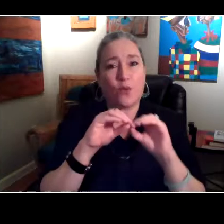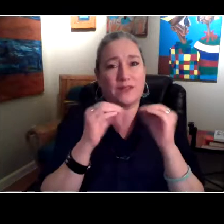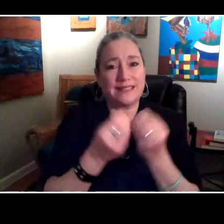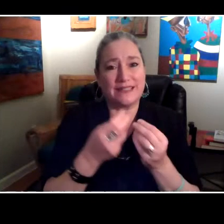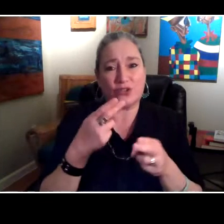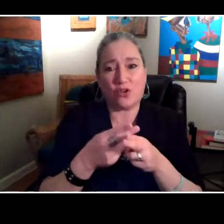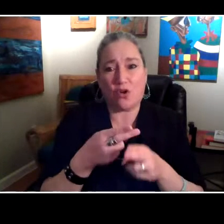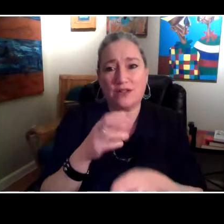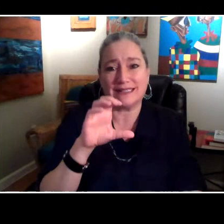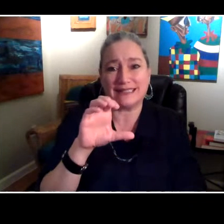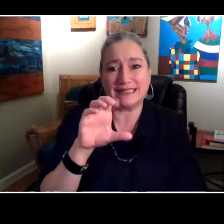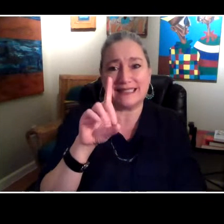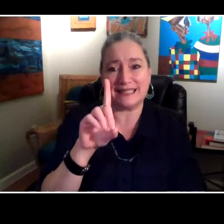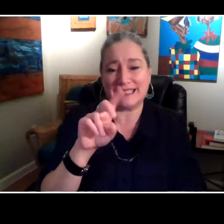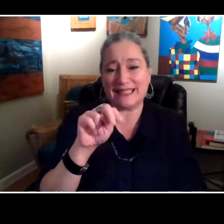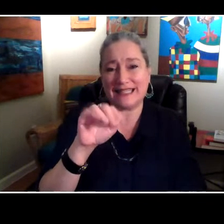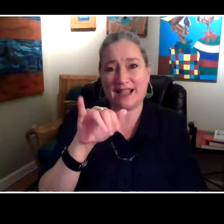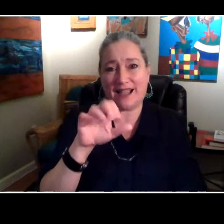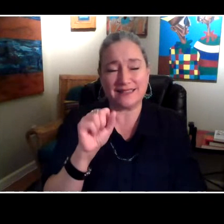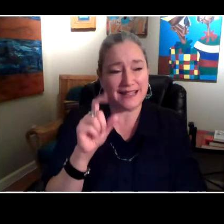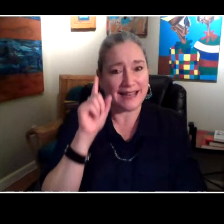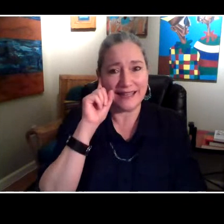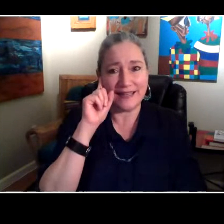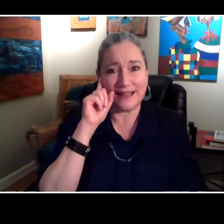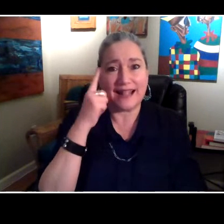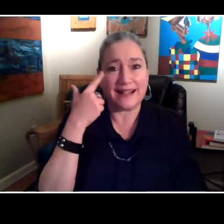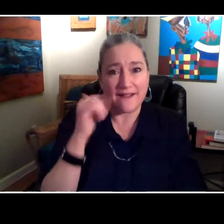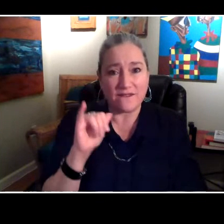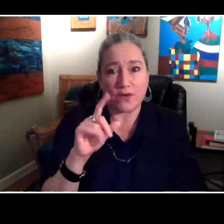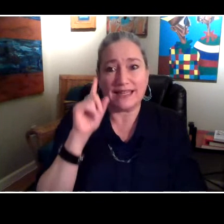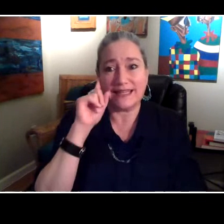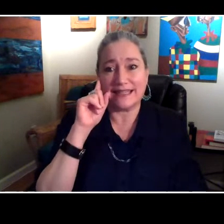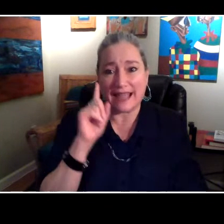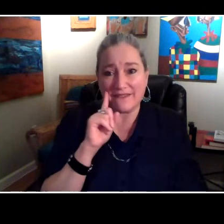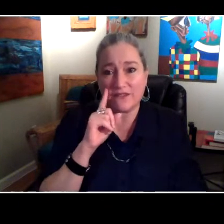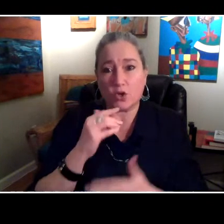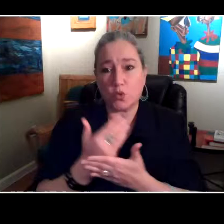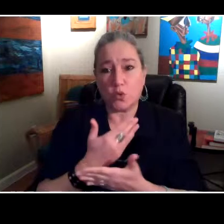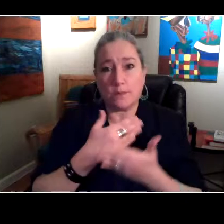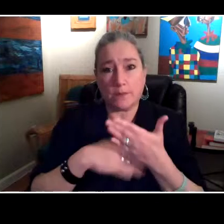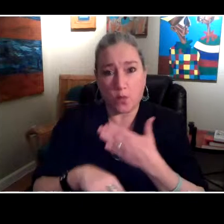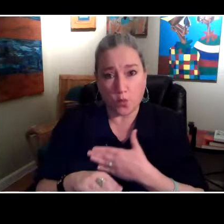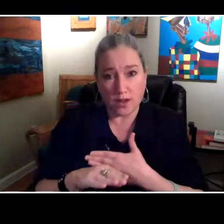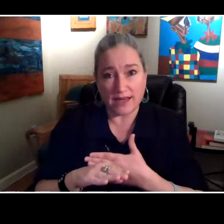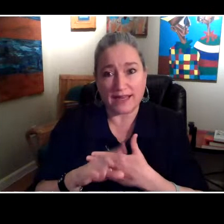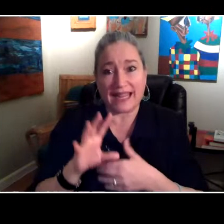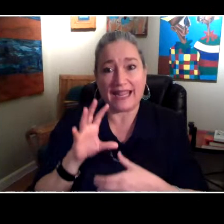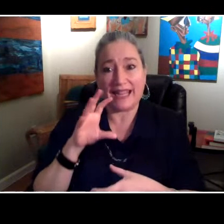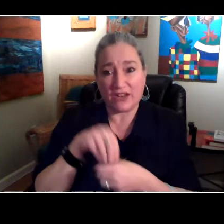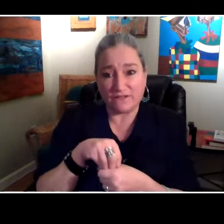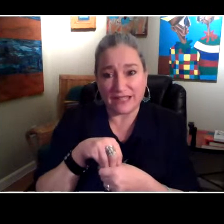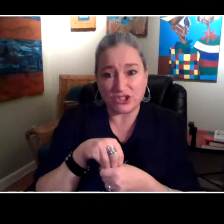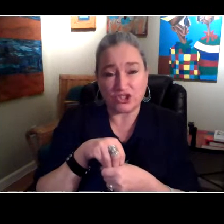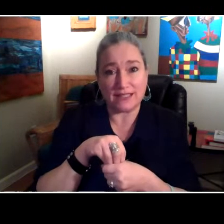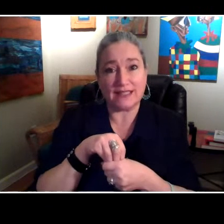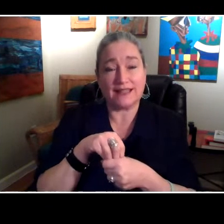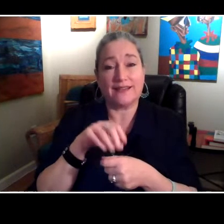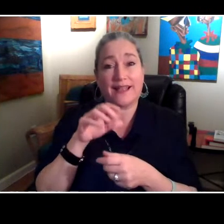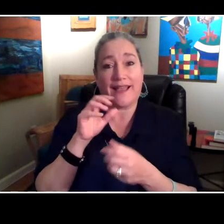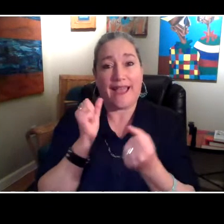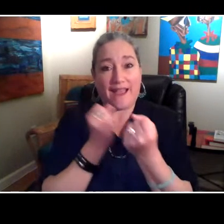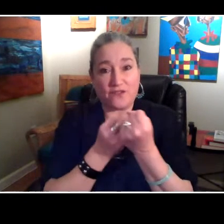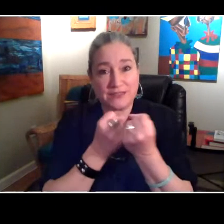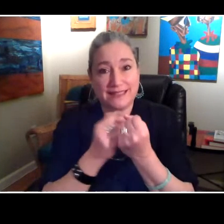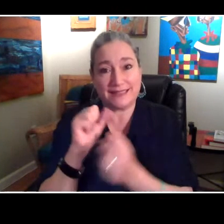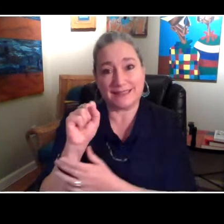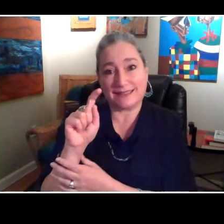back through acts of resistance by establishing an organization called CDNIAS, the California